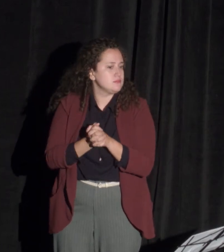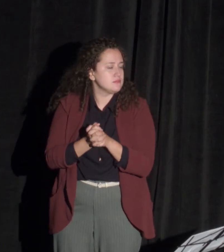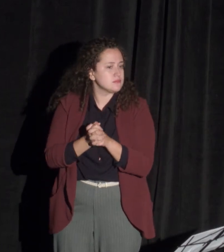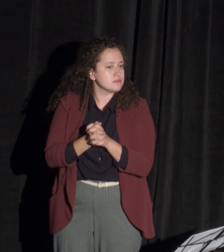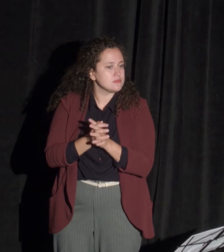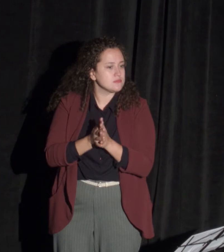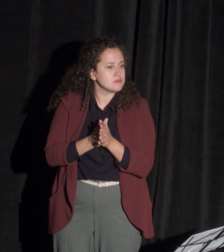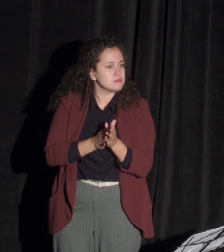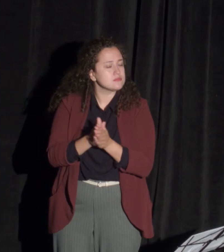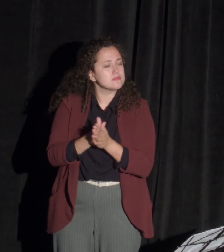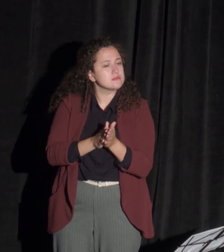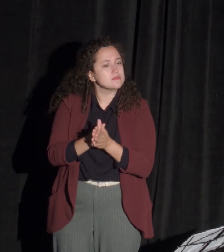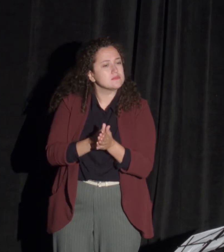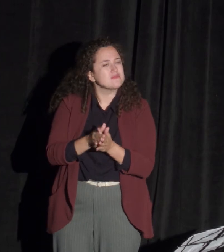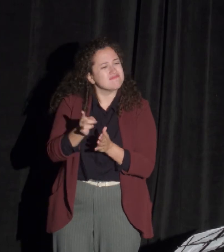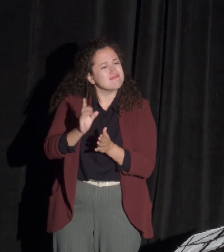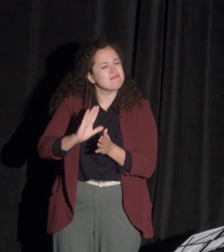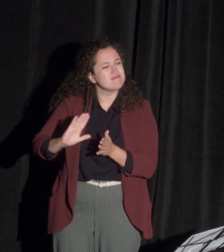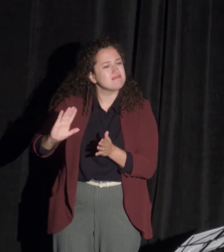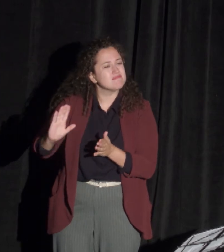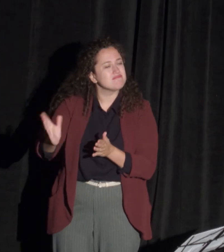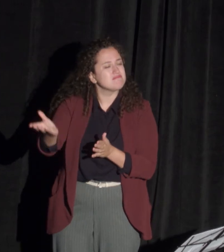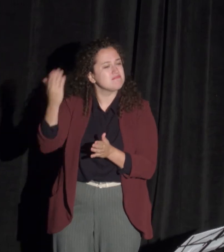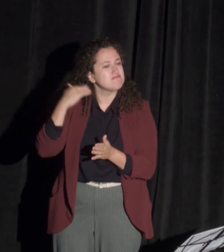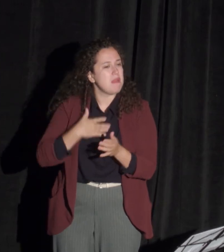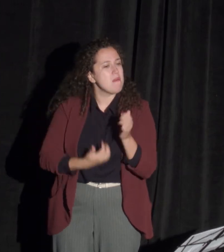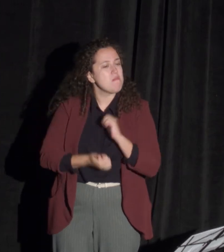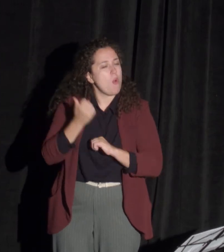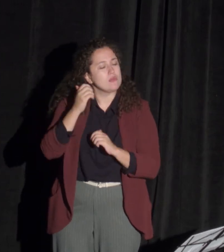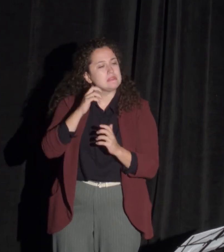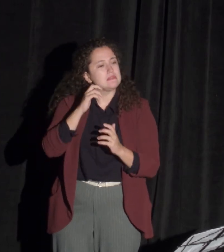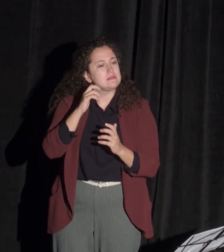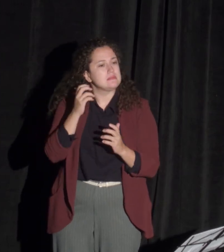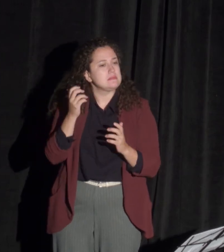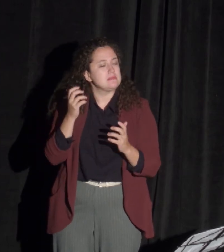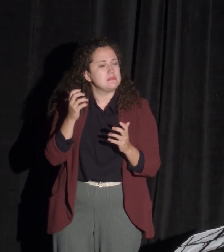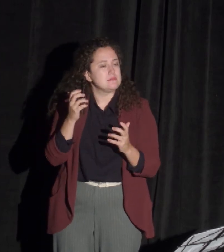He was my biggest fan. He would be thrilled. I am too.